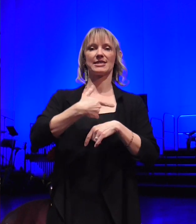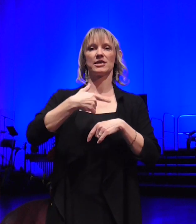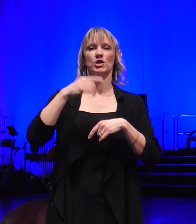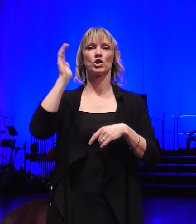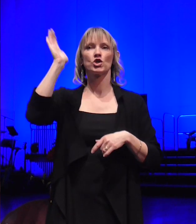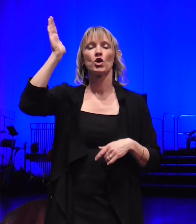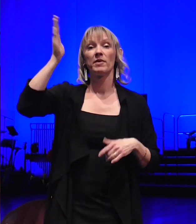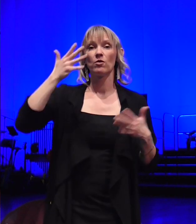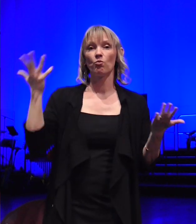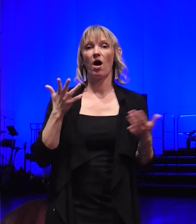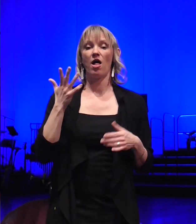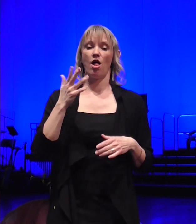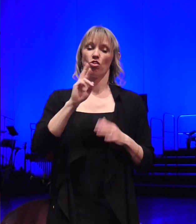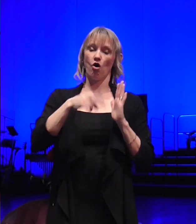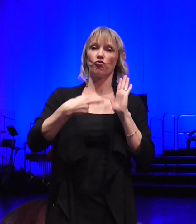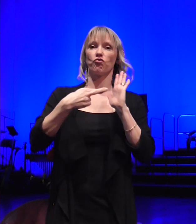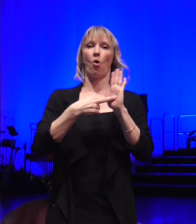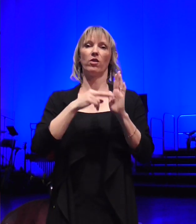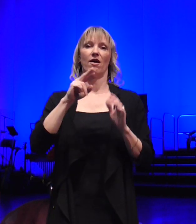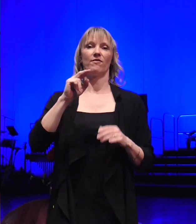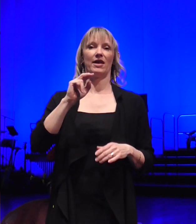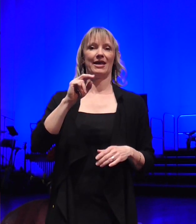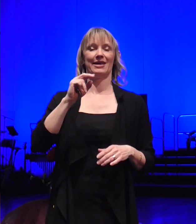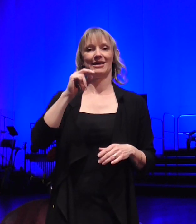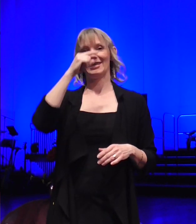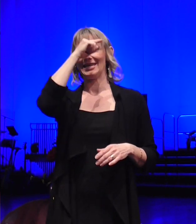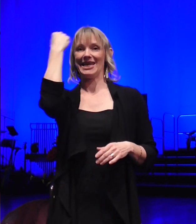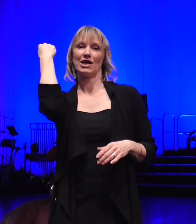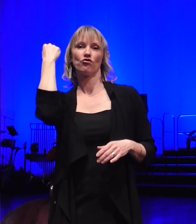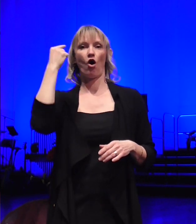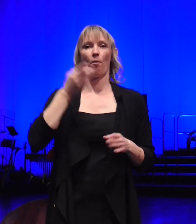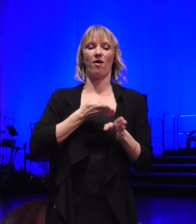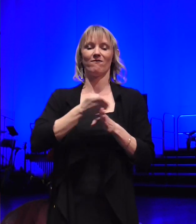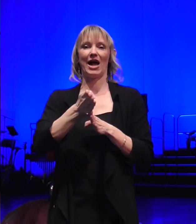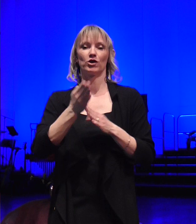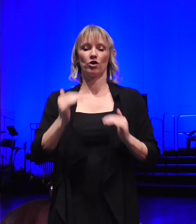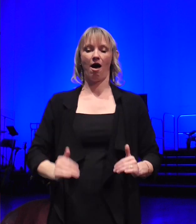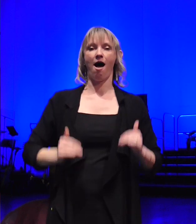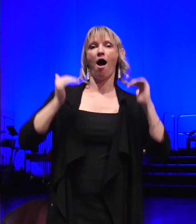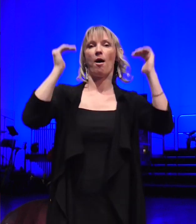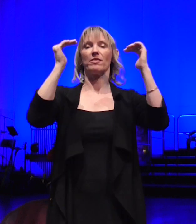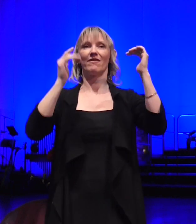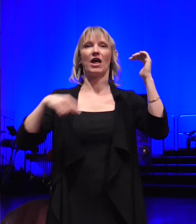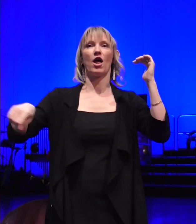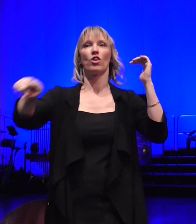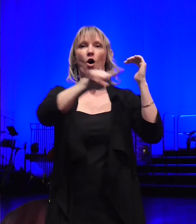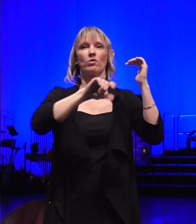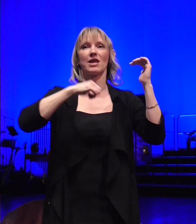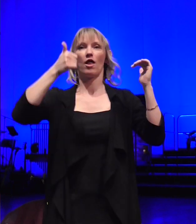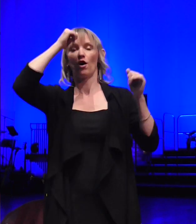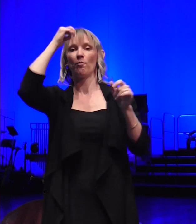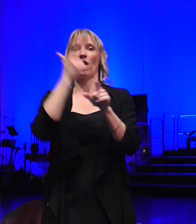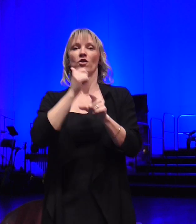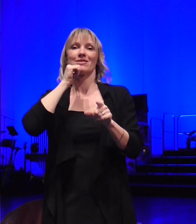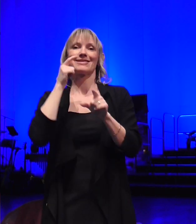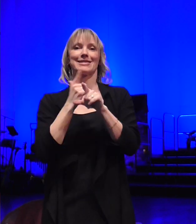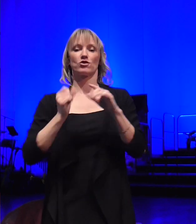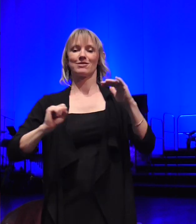the role of the Negro professional in uplifting those less fortunate brothers and sisters in the South.